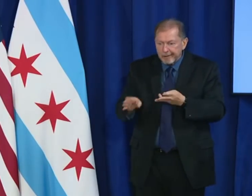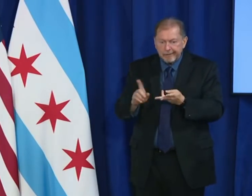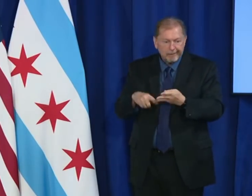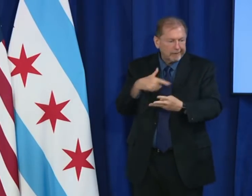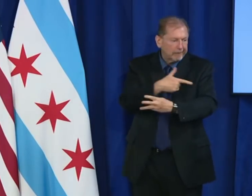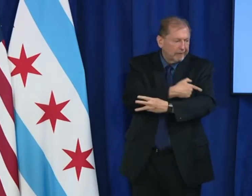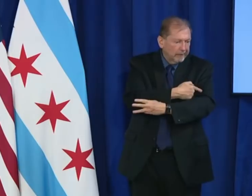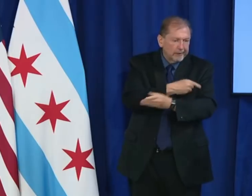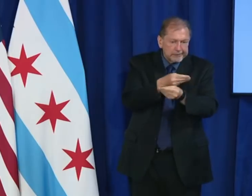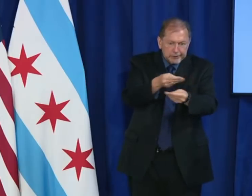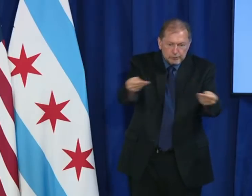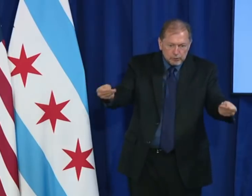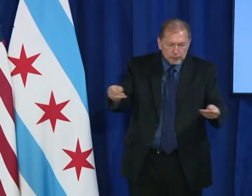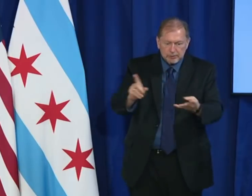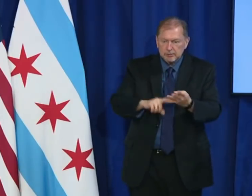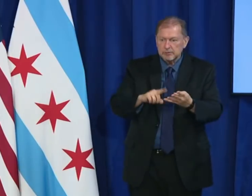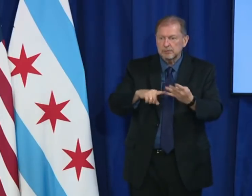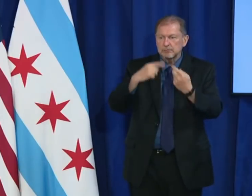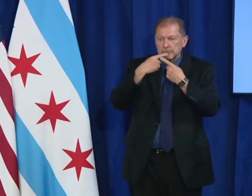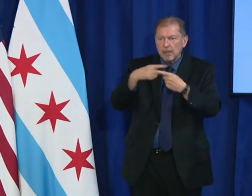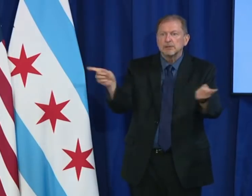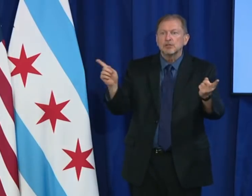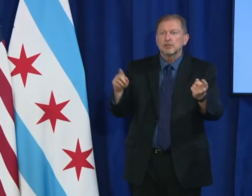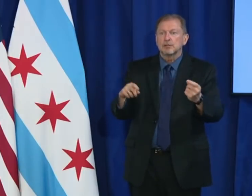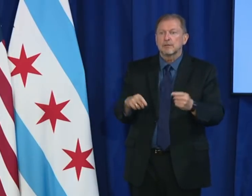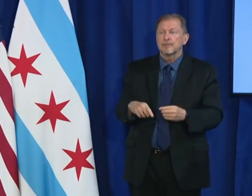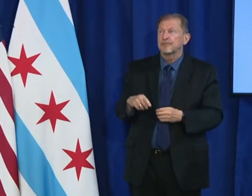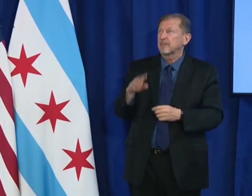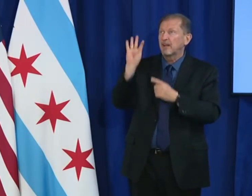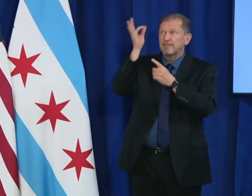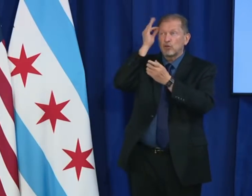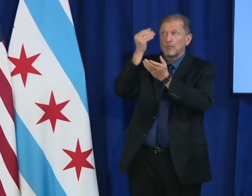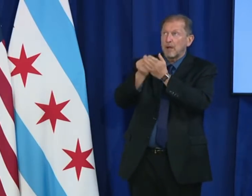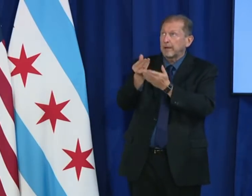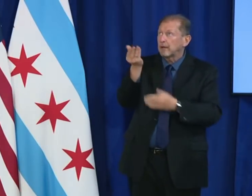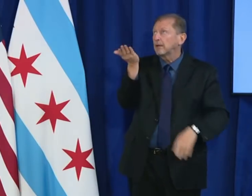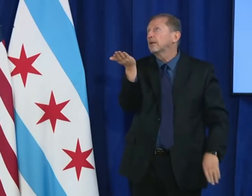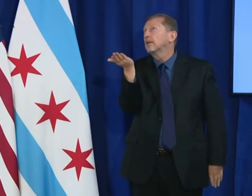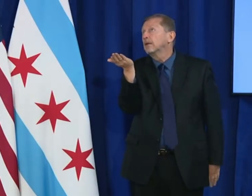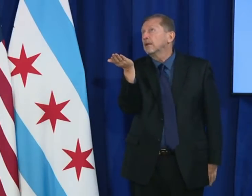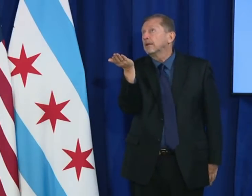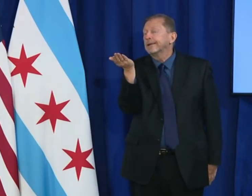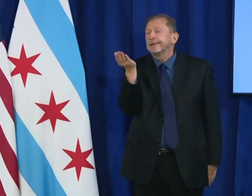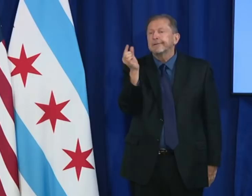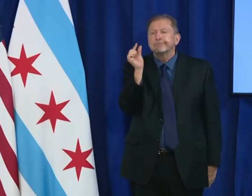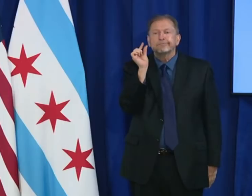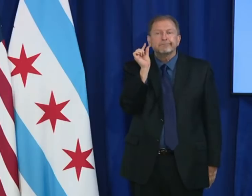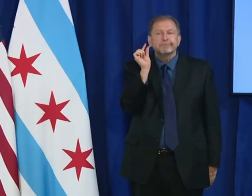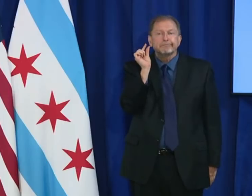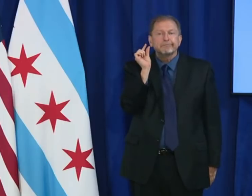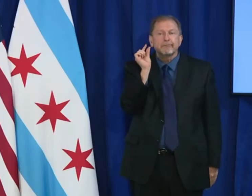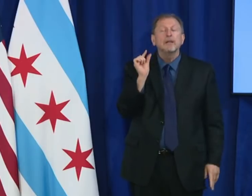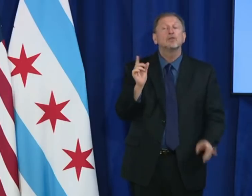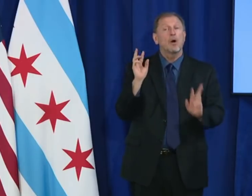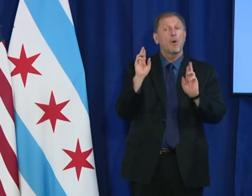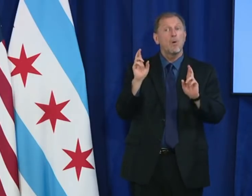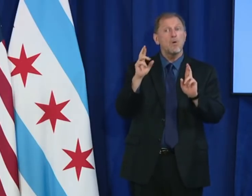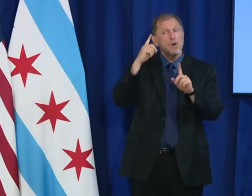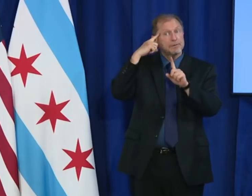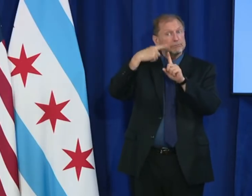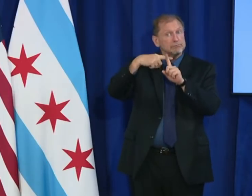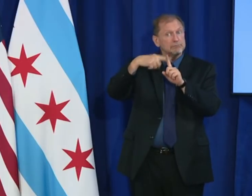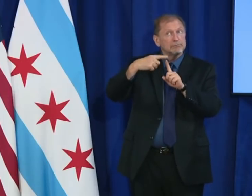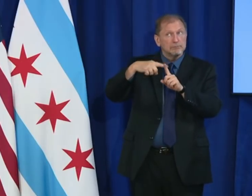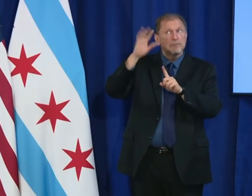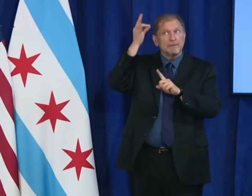and messaging. At this point, we've received very little in that regard, and I do anticipate more of that to come.